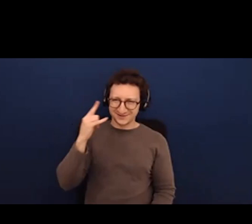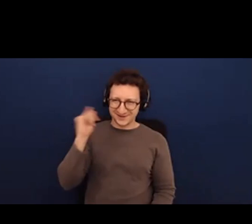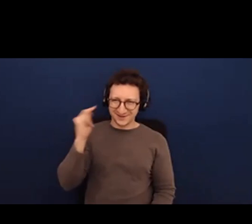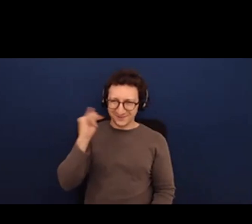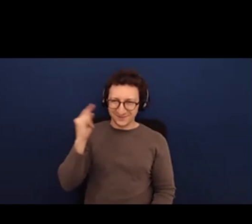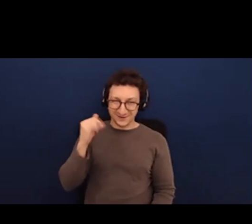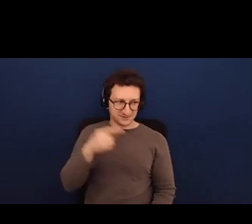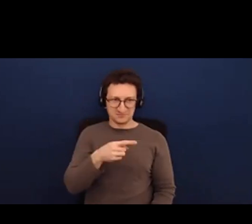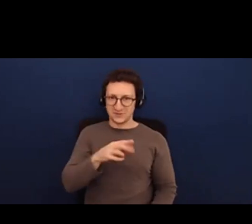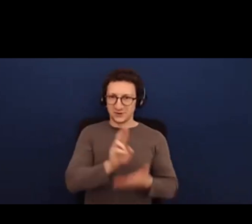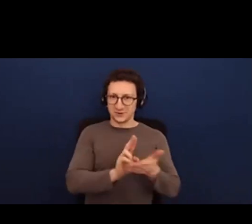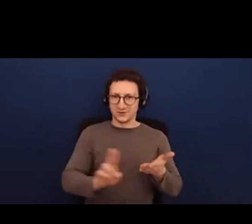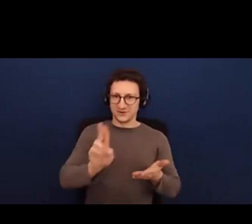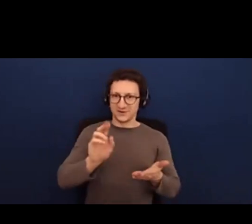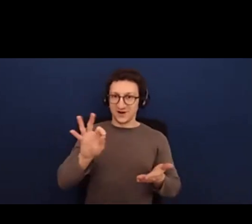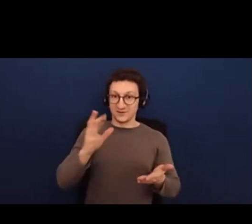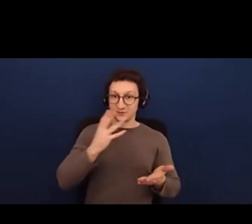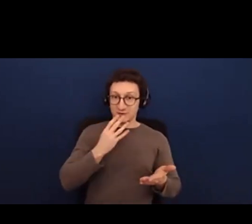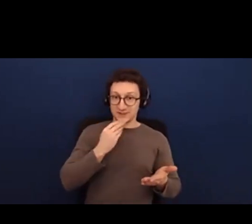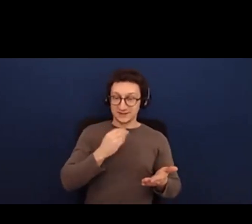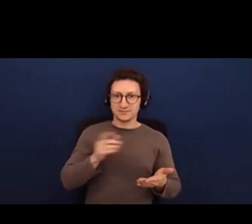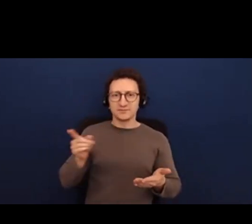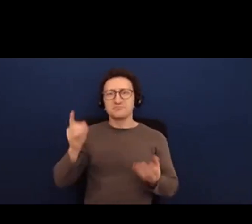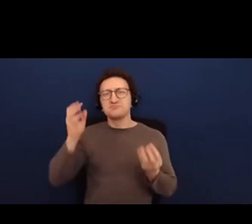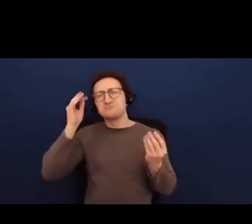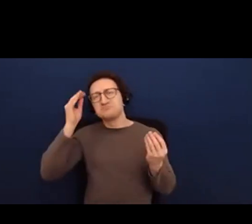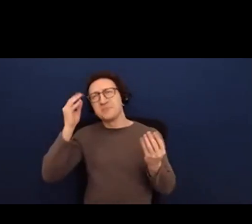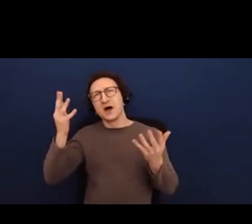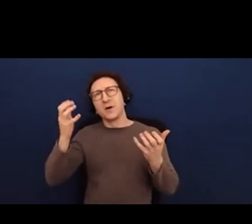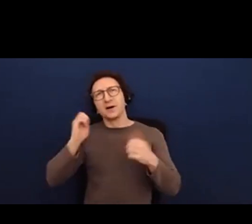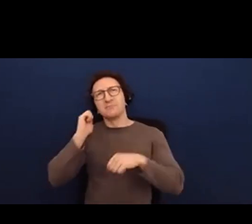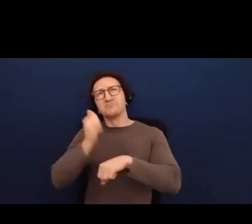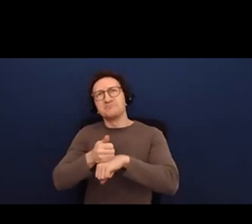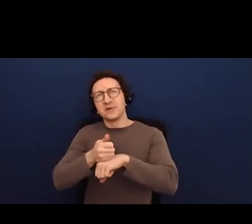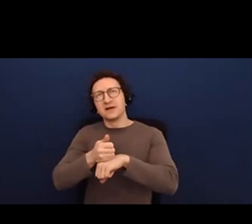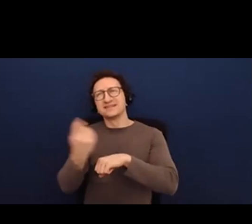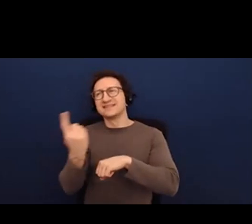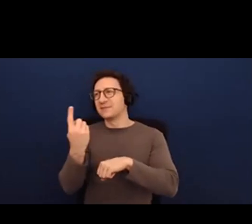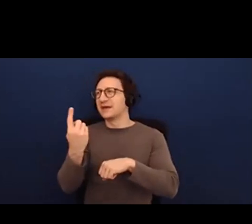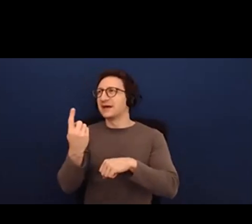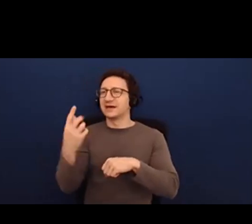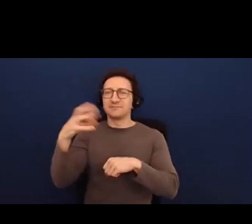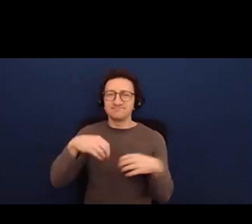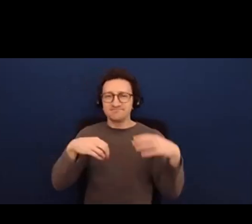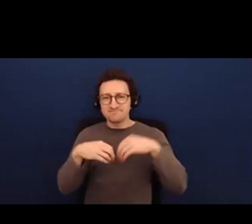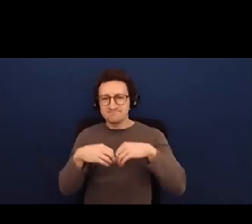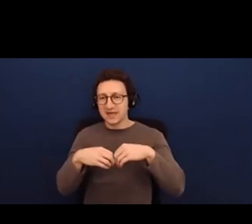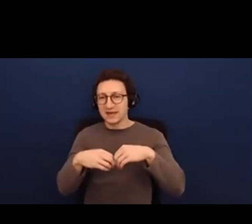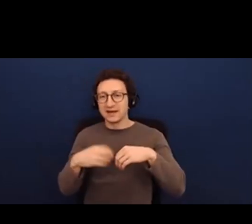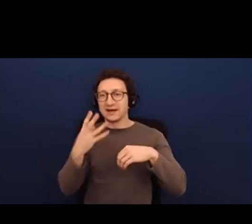mind the Hebrew University plus a rabbinical school, I think, which would